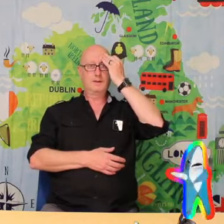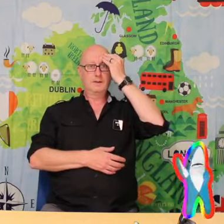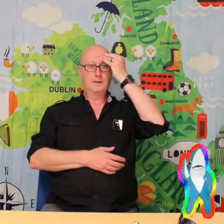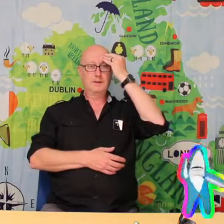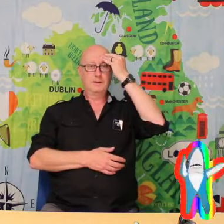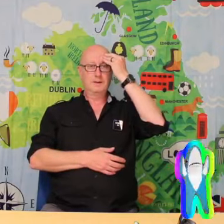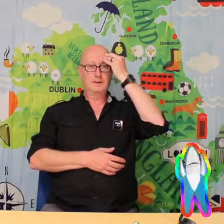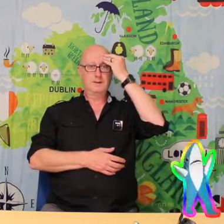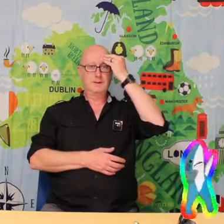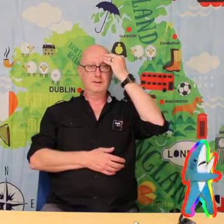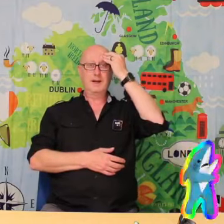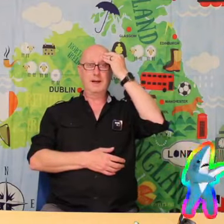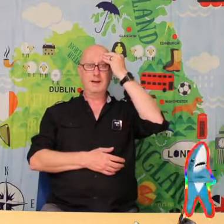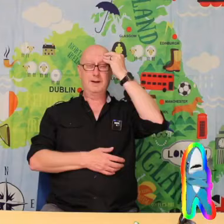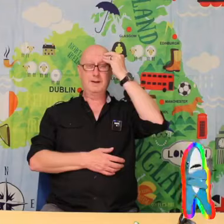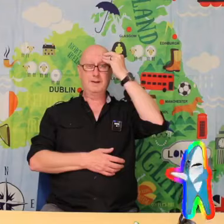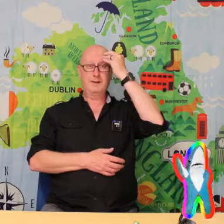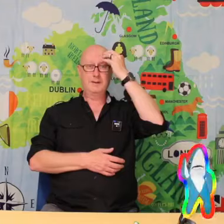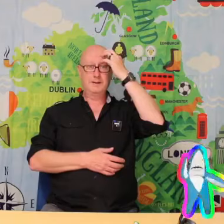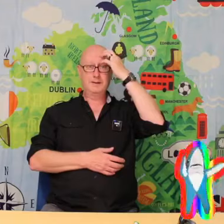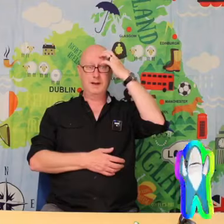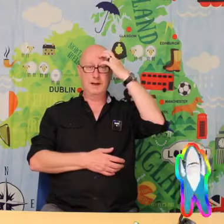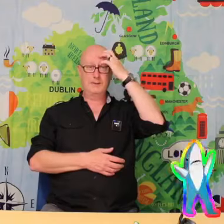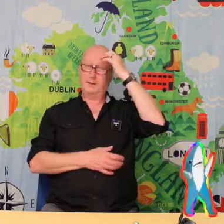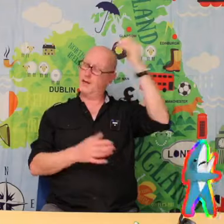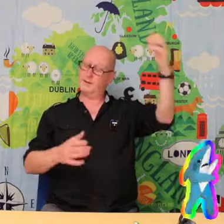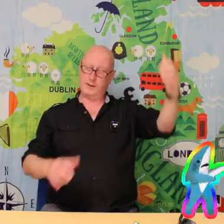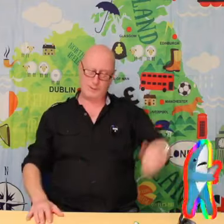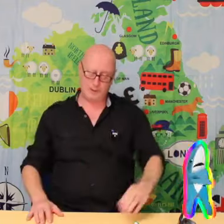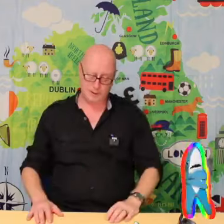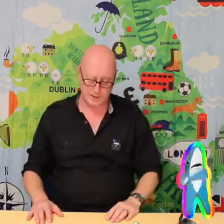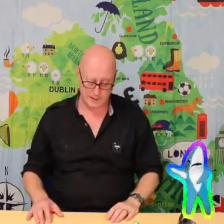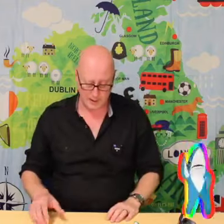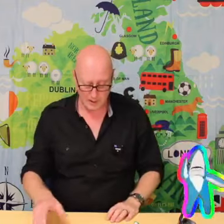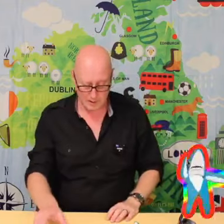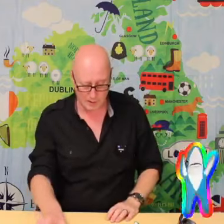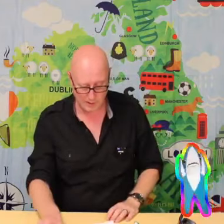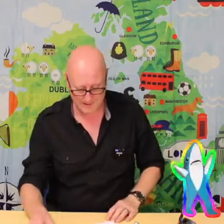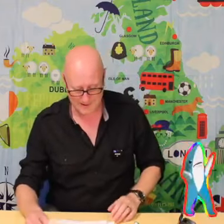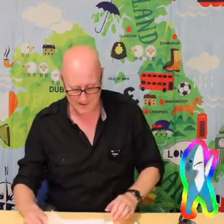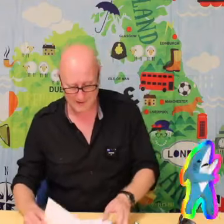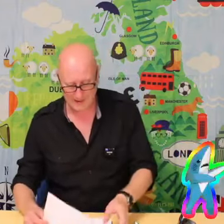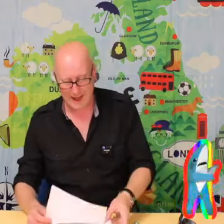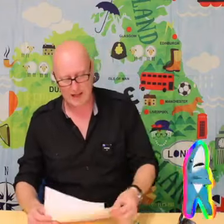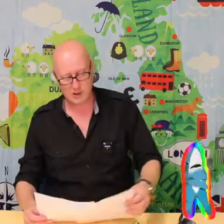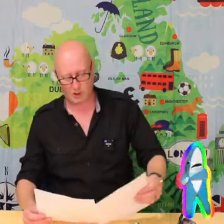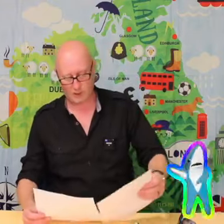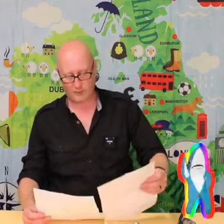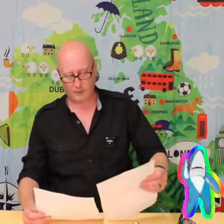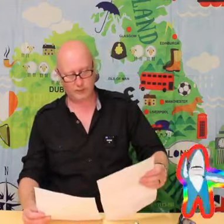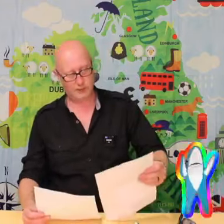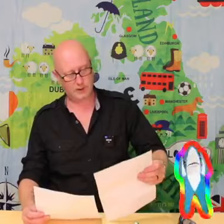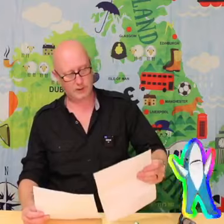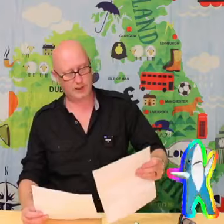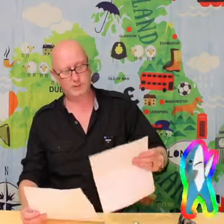a bus to come in. Yeah. You're not allowed to do buses, though. Not yet, but it's fine. So that's the end of the old shout-outs. But what I'm